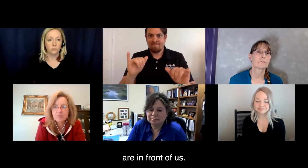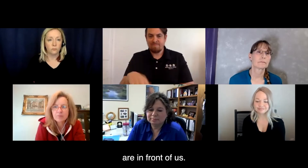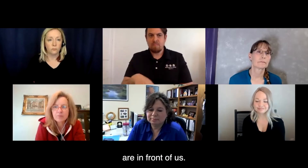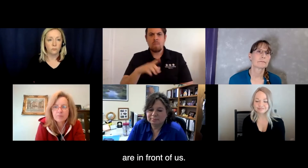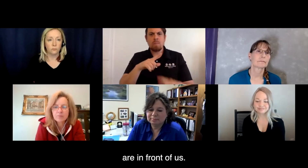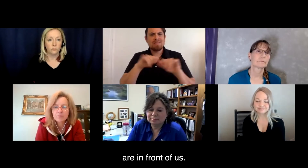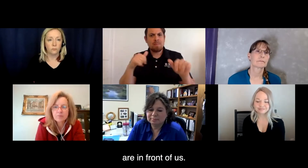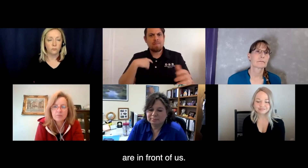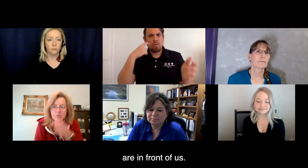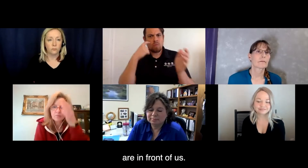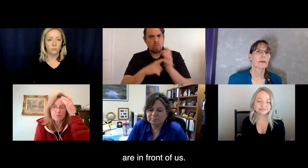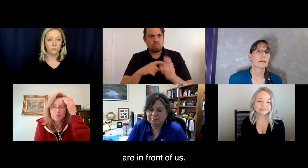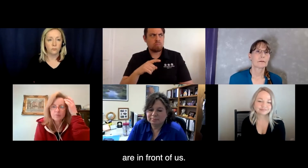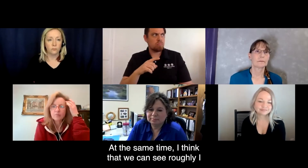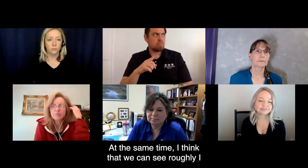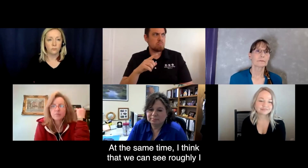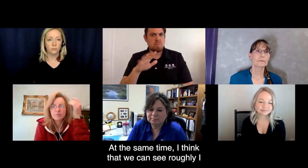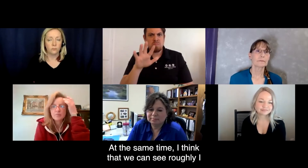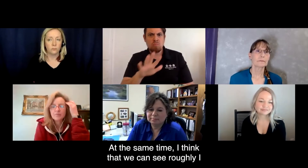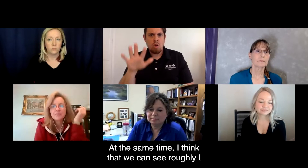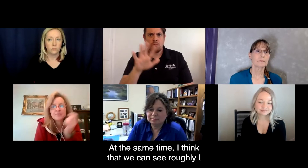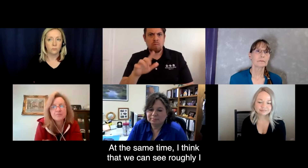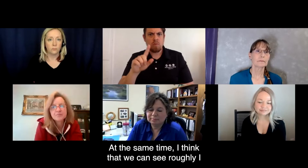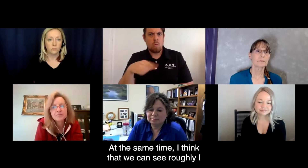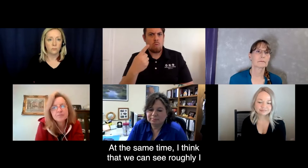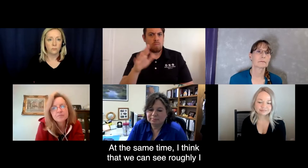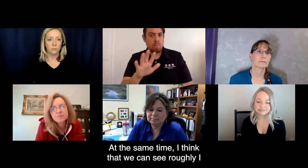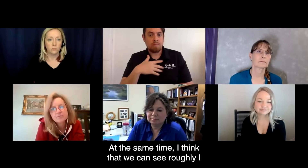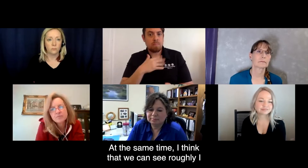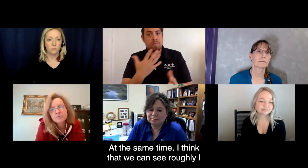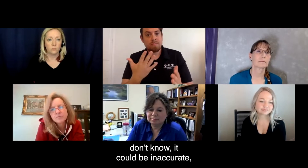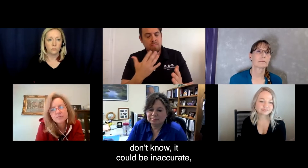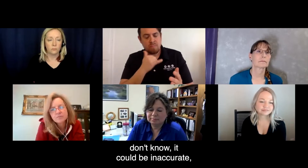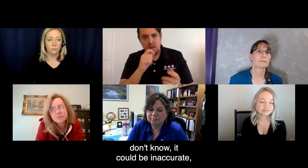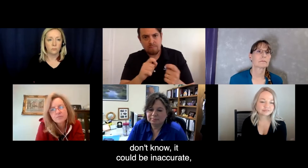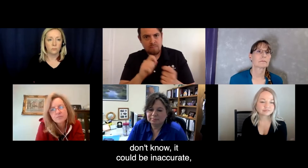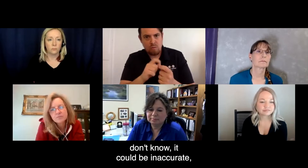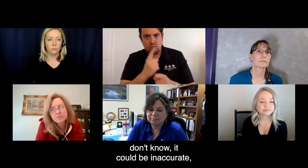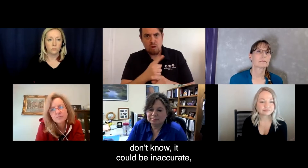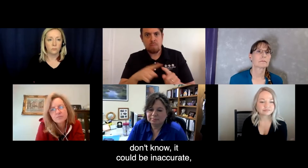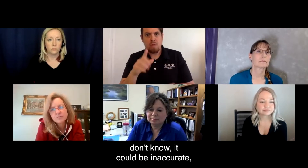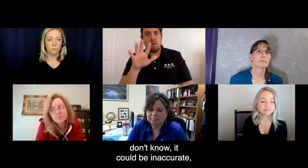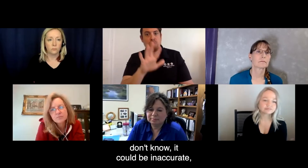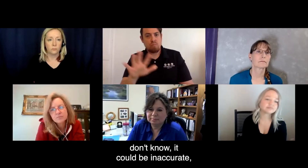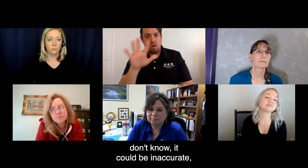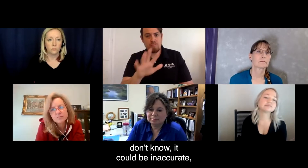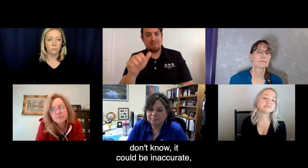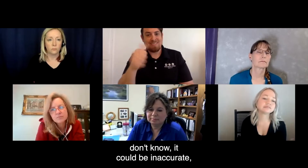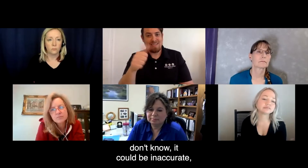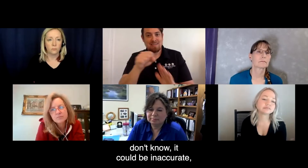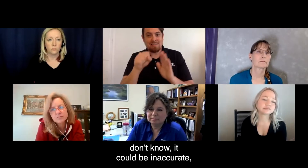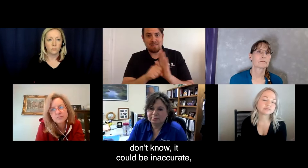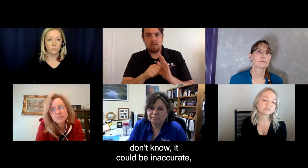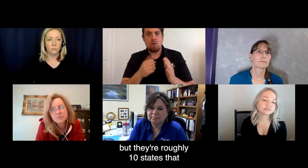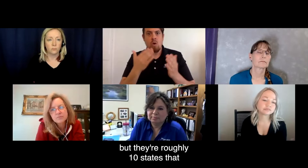changes are in front of us. At the same time, I think that we can see roughly, I don't know, it